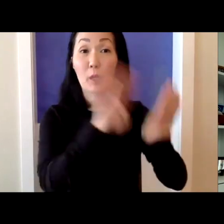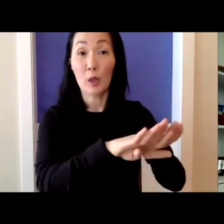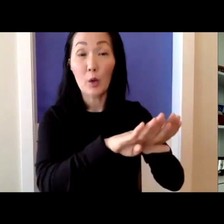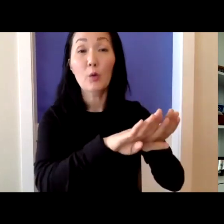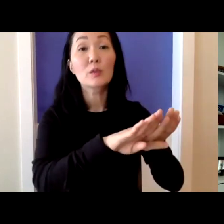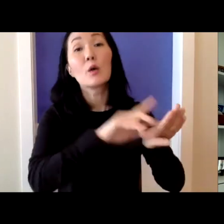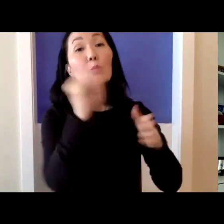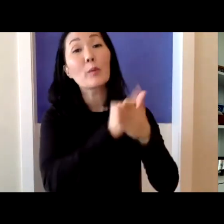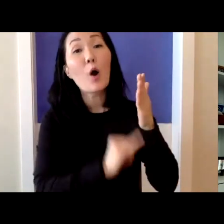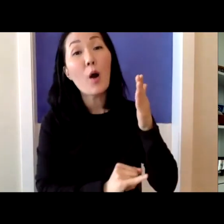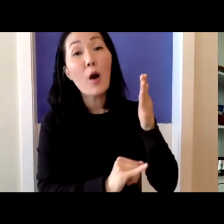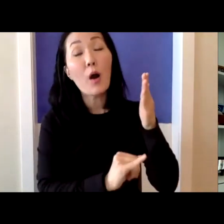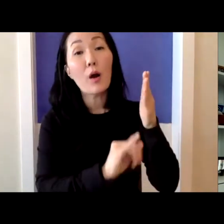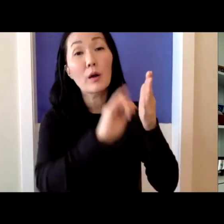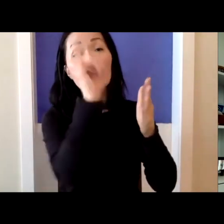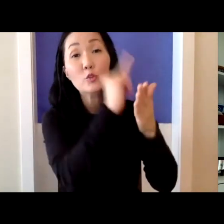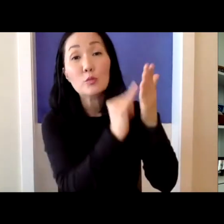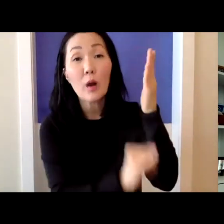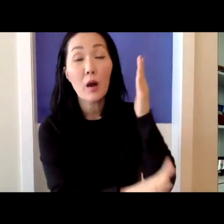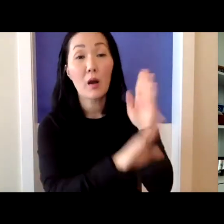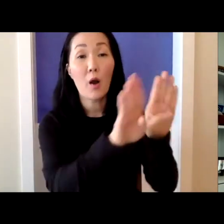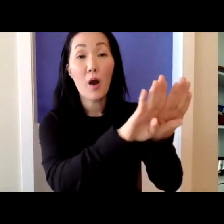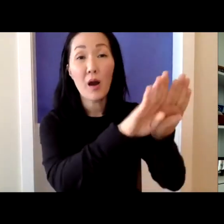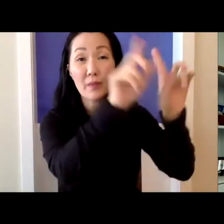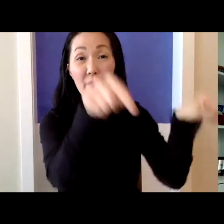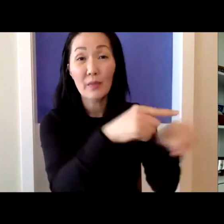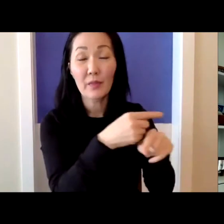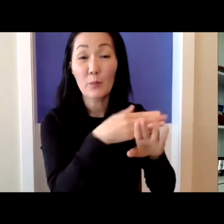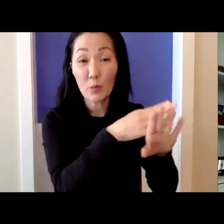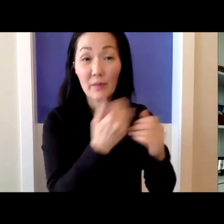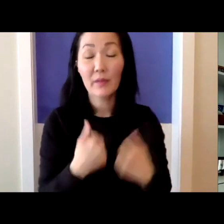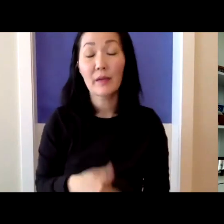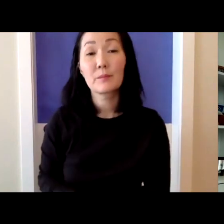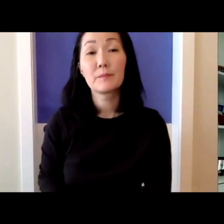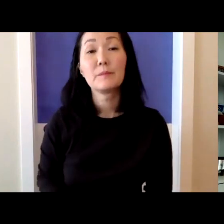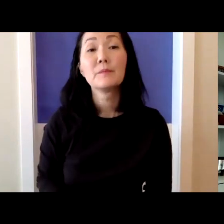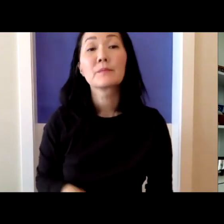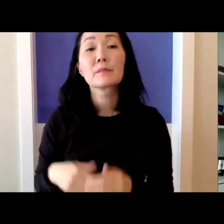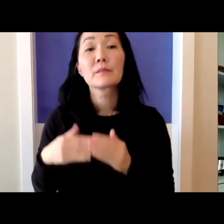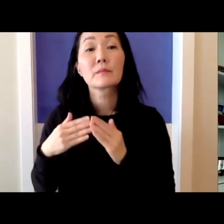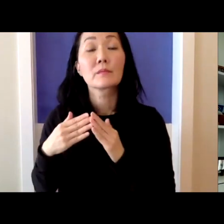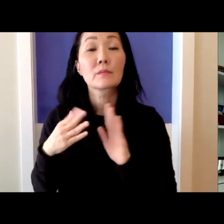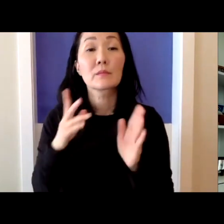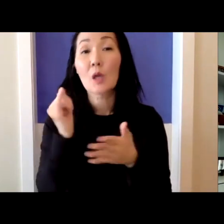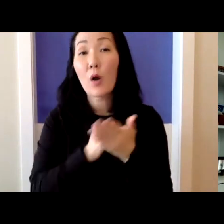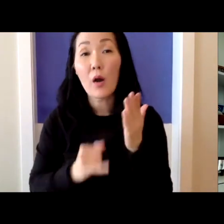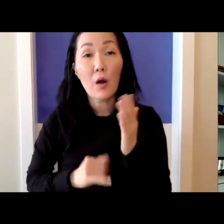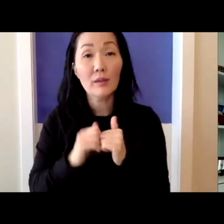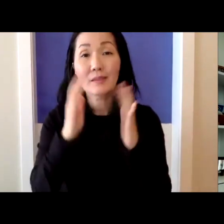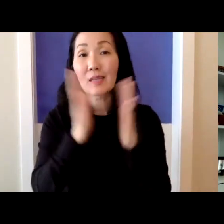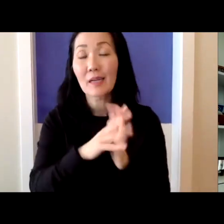activations with partnerships with the Vancouver Mural Festival, laneway transformations, art installations, and